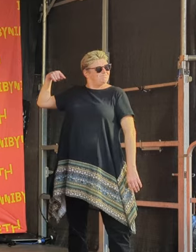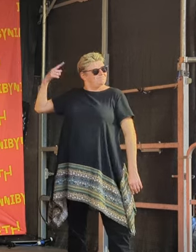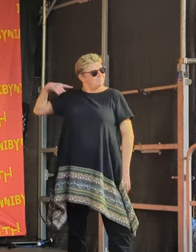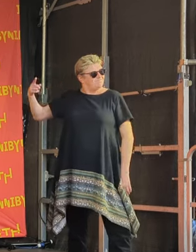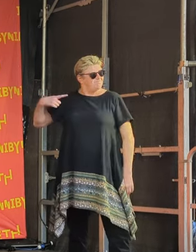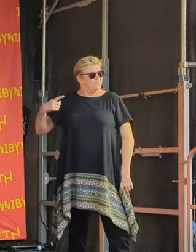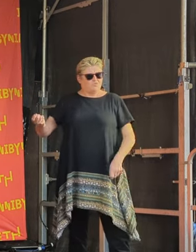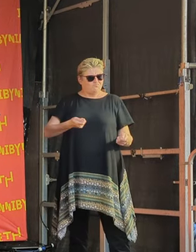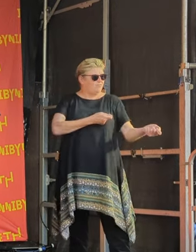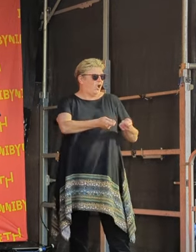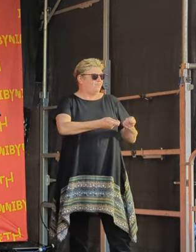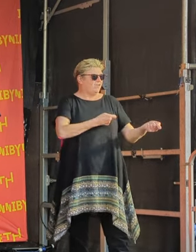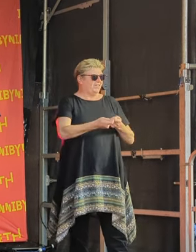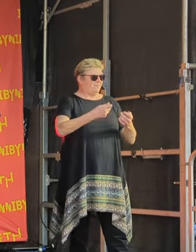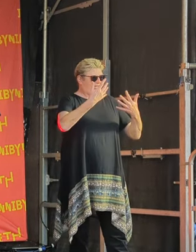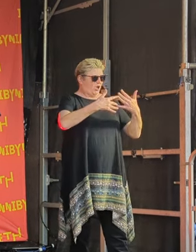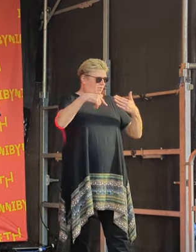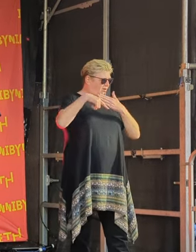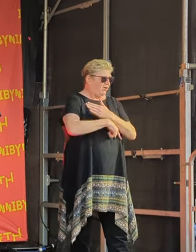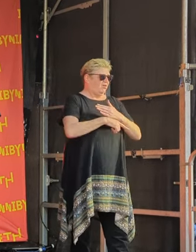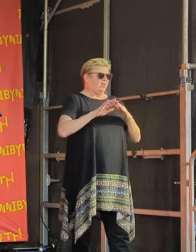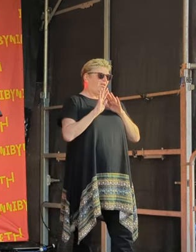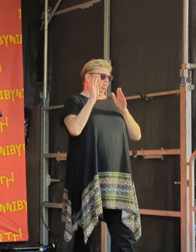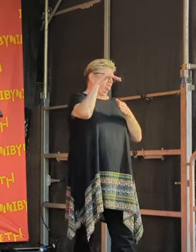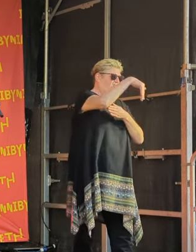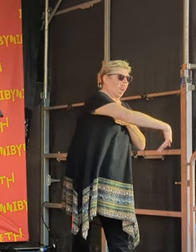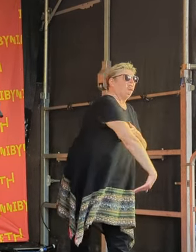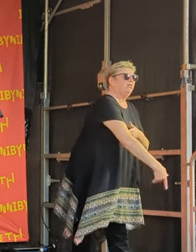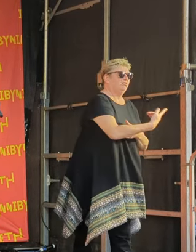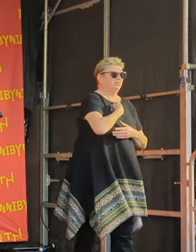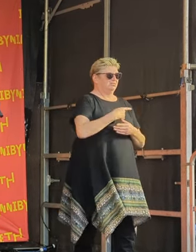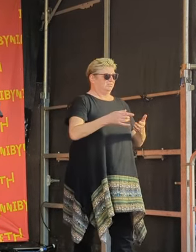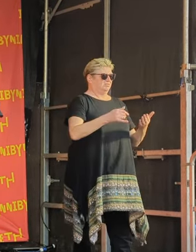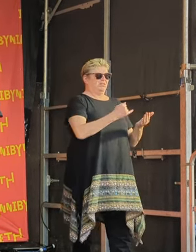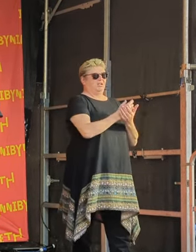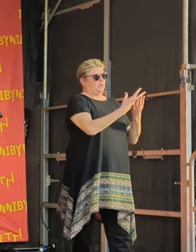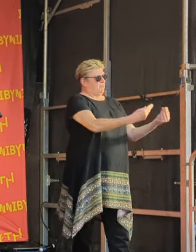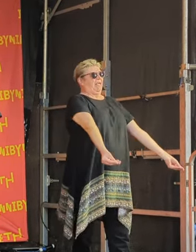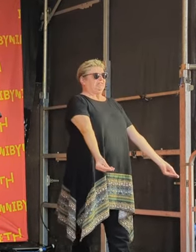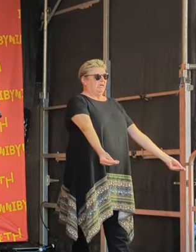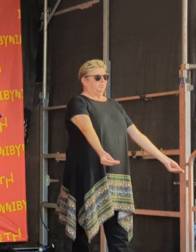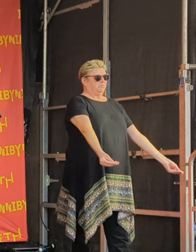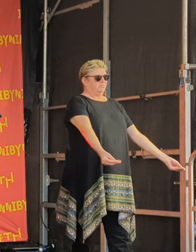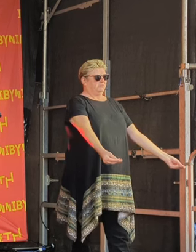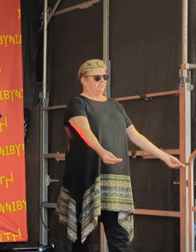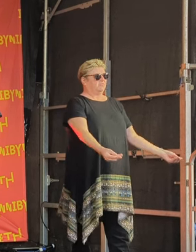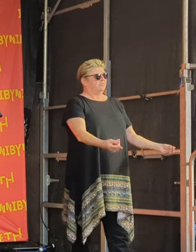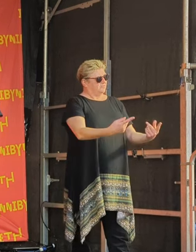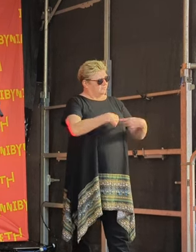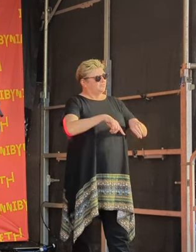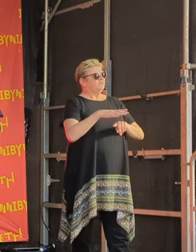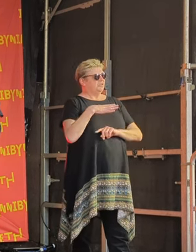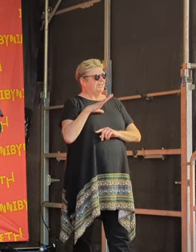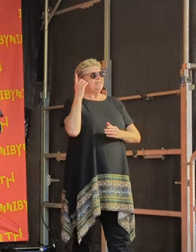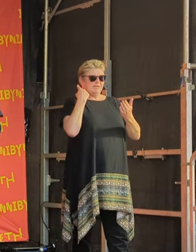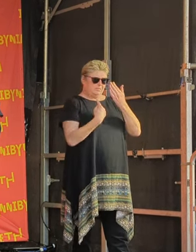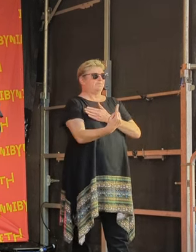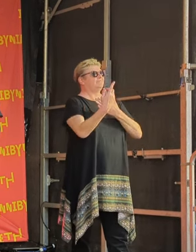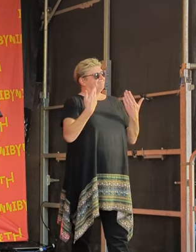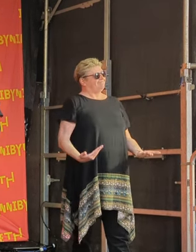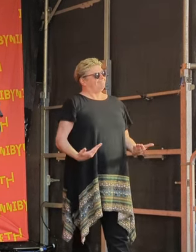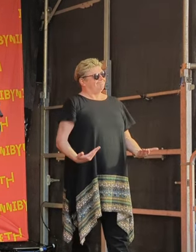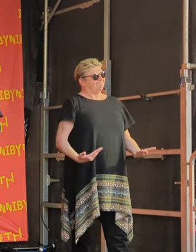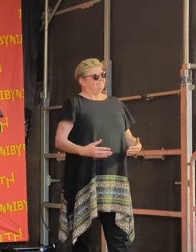are driving the British economy over the cliff edge into terminal meltdown. We need independence